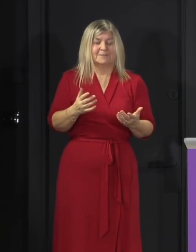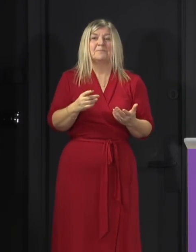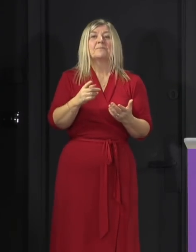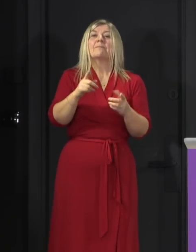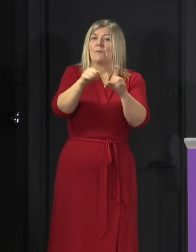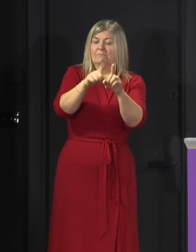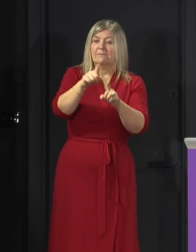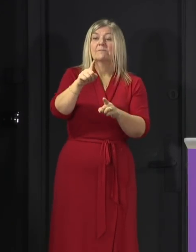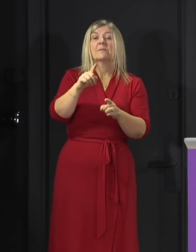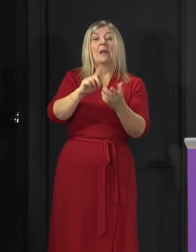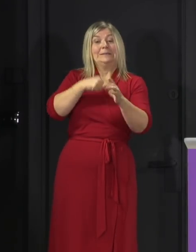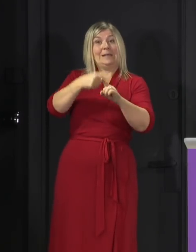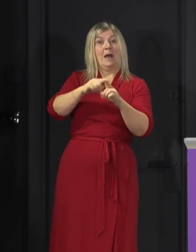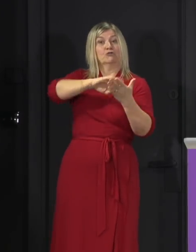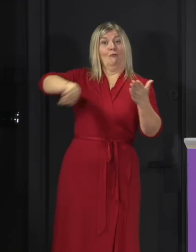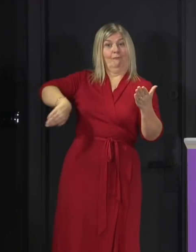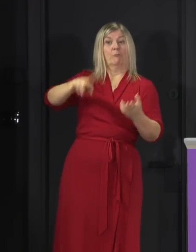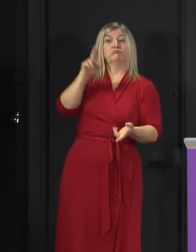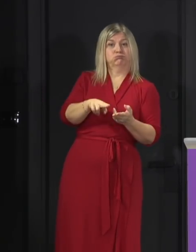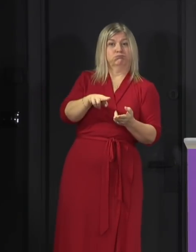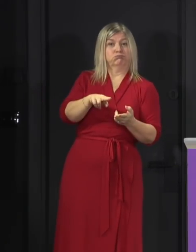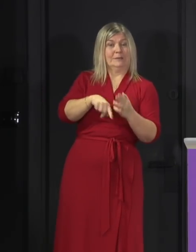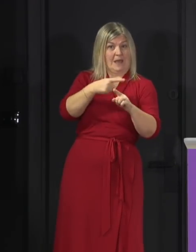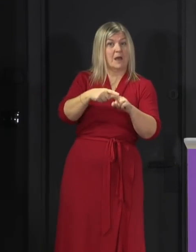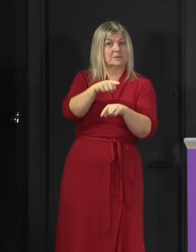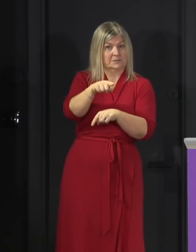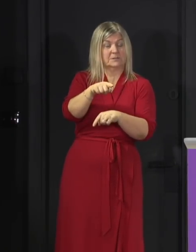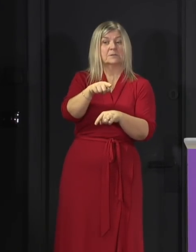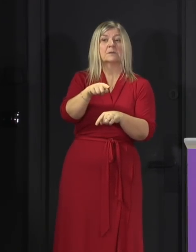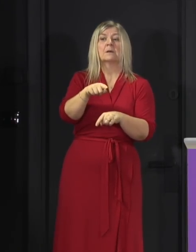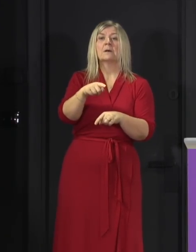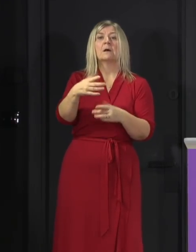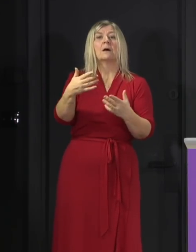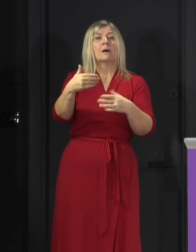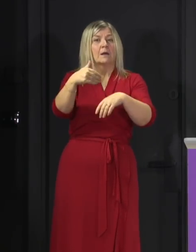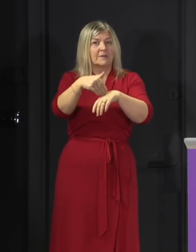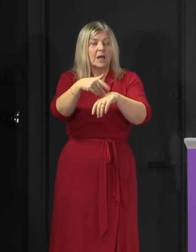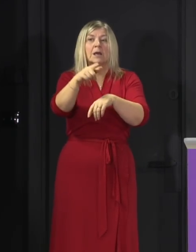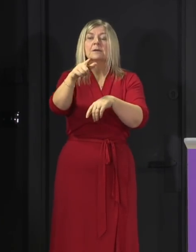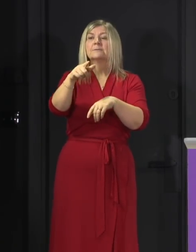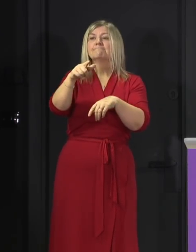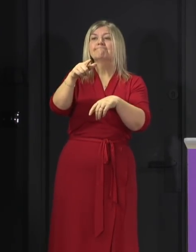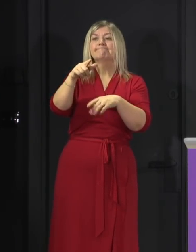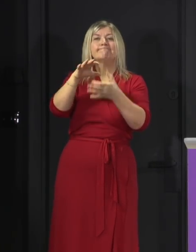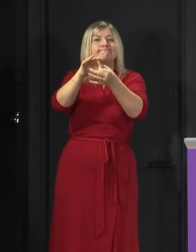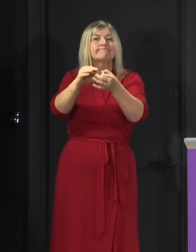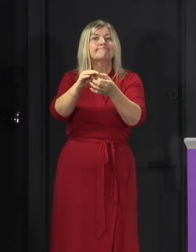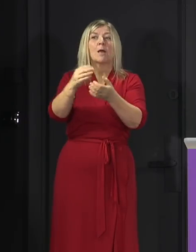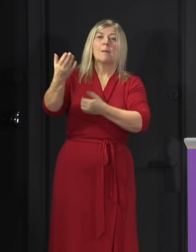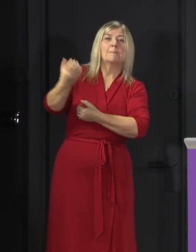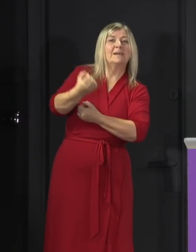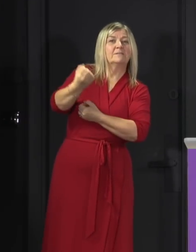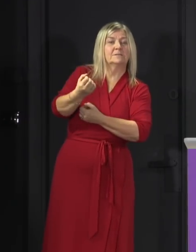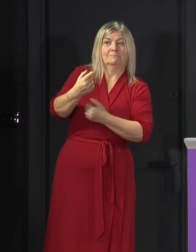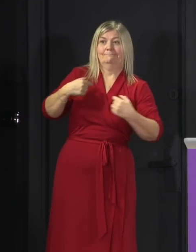soon as it is taxed, the implications in terms of the relationship with benefits kicks in, because that is something that we